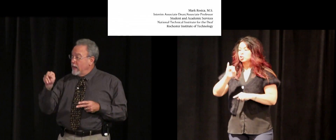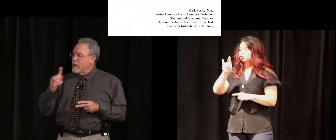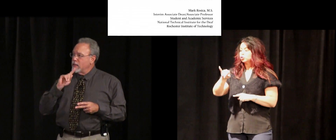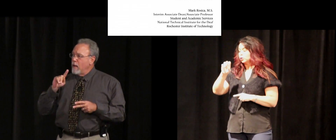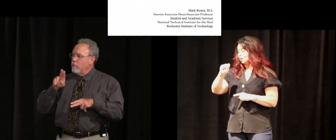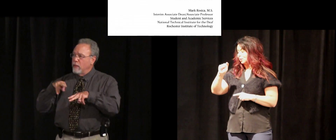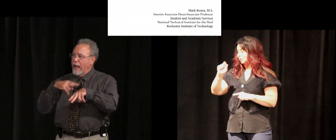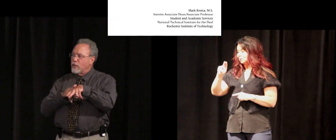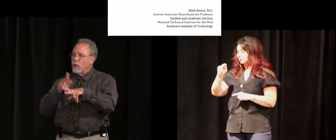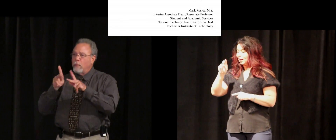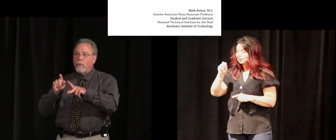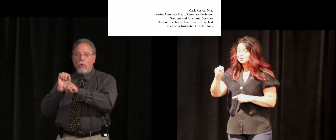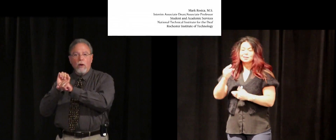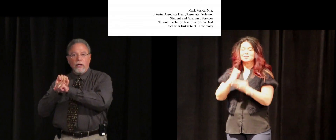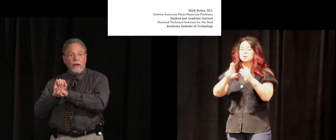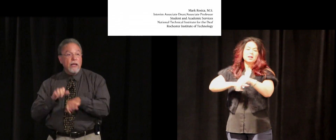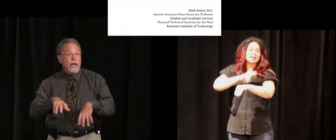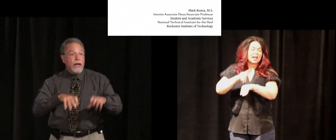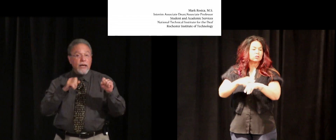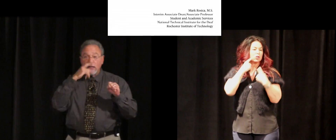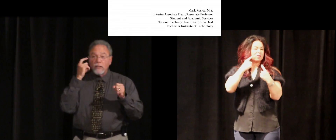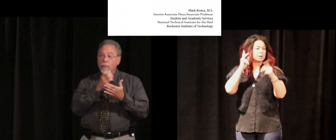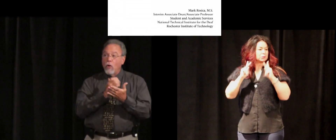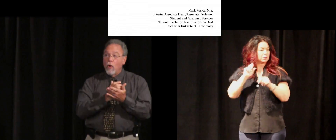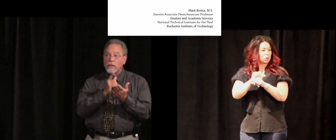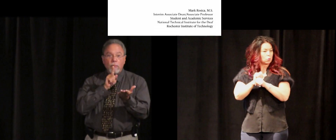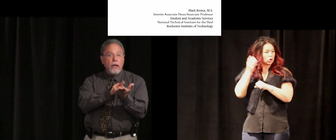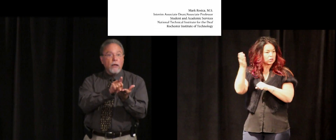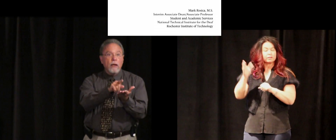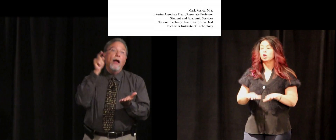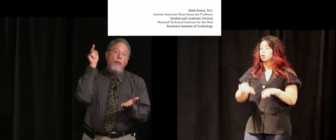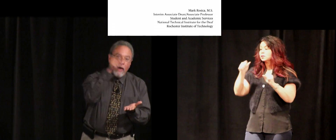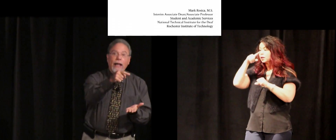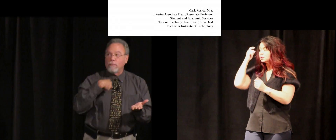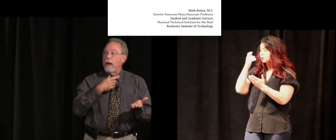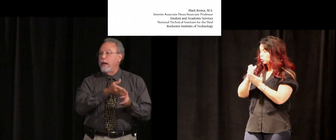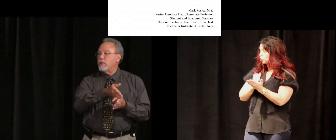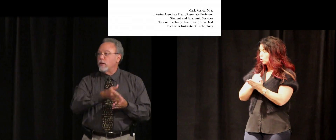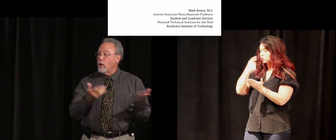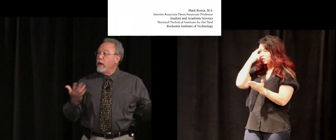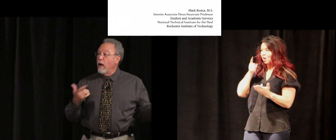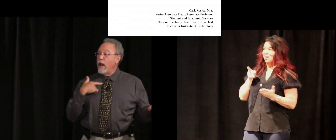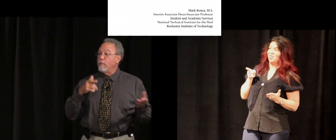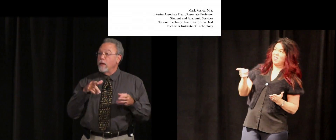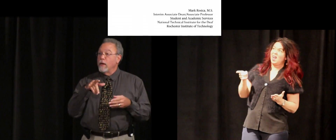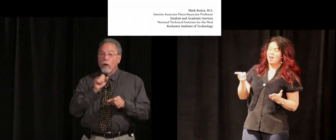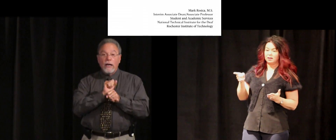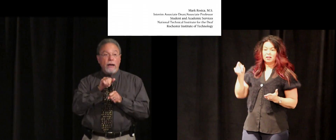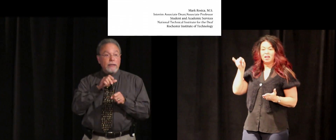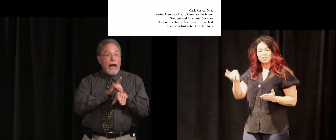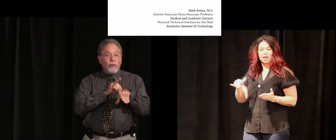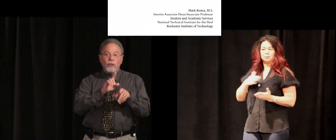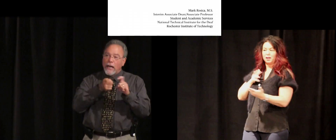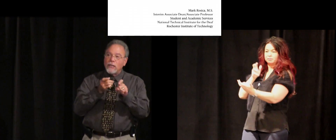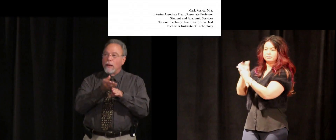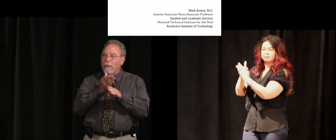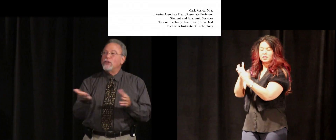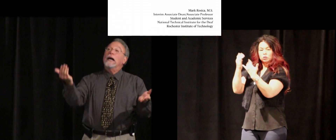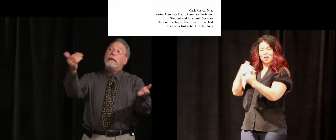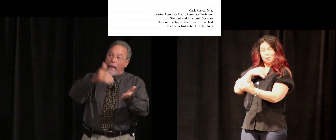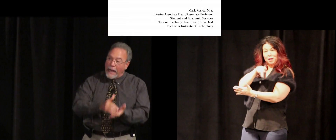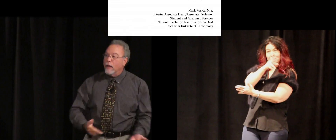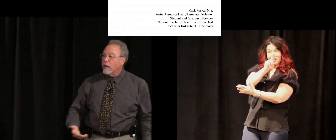right or it's perfect or it fits for all, but it's a good basic framework for developmental theory, and it includes the fact that all